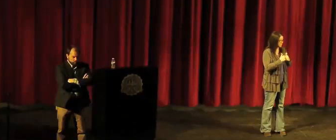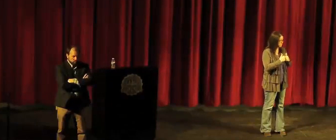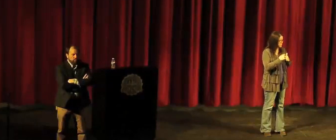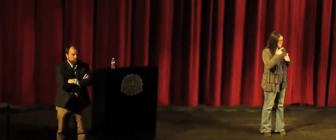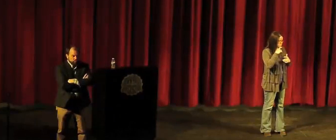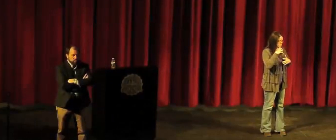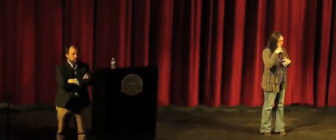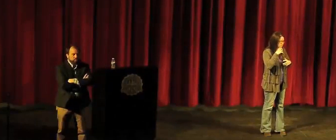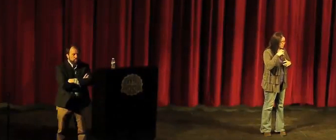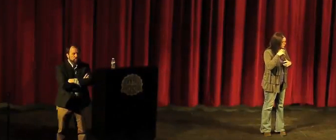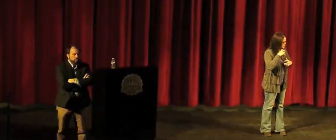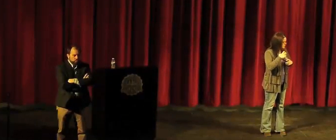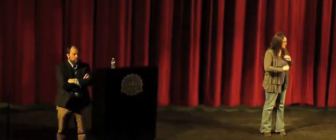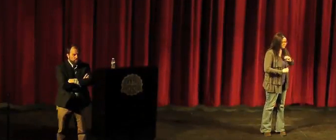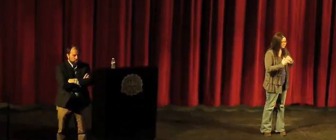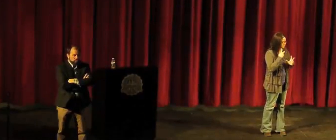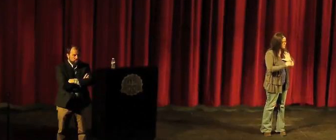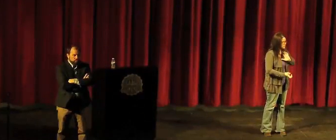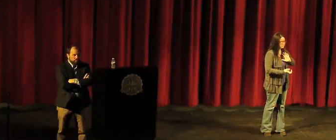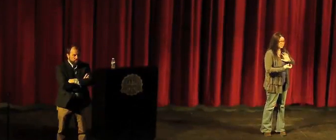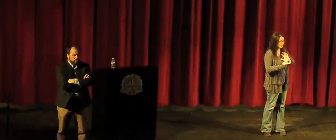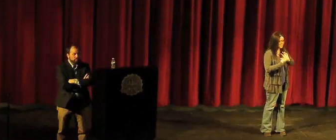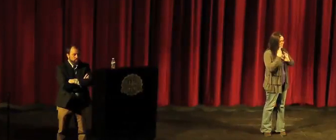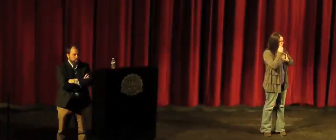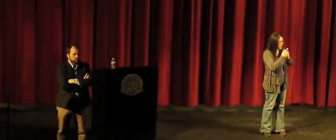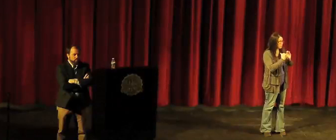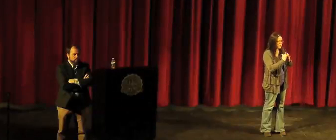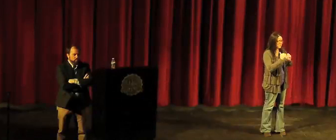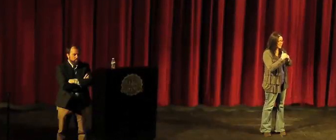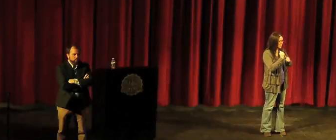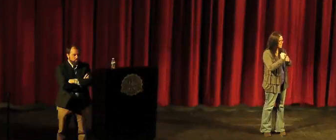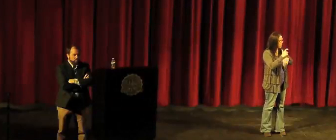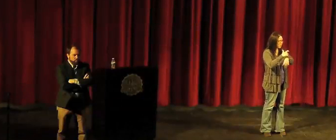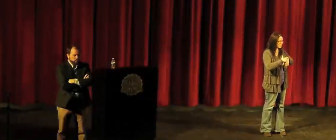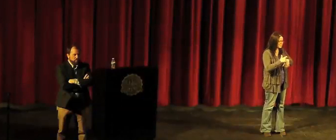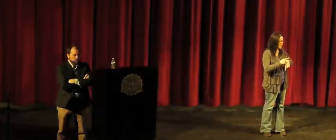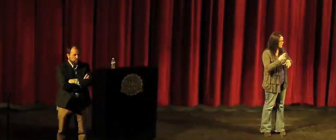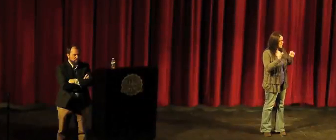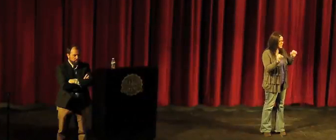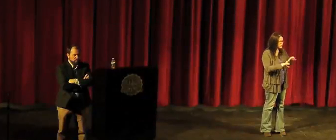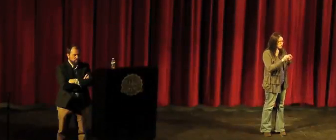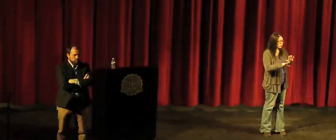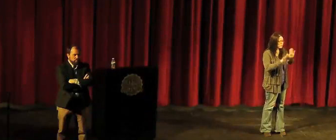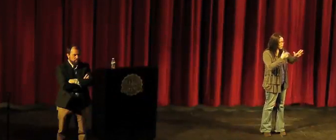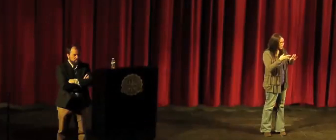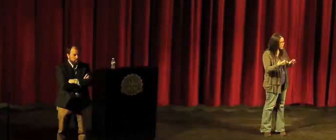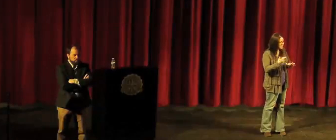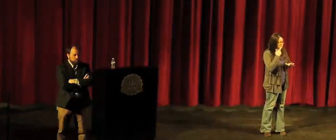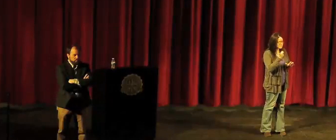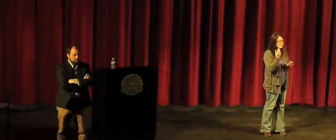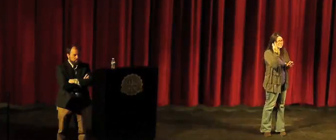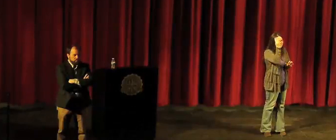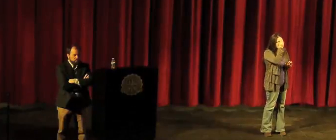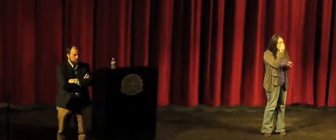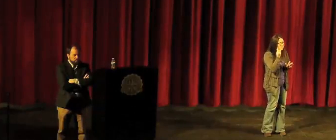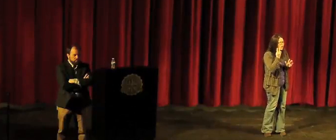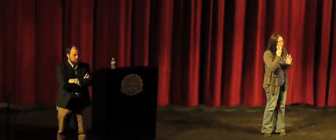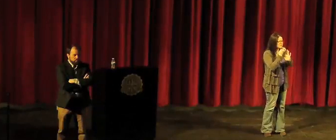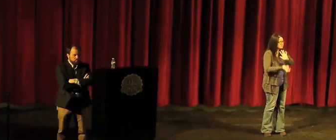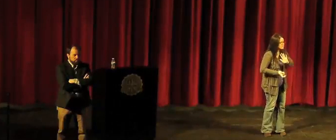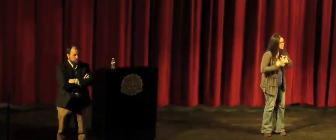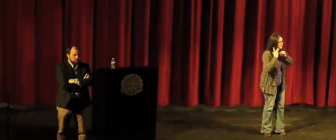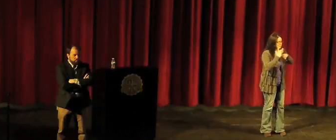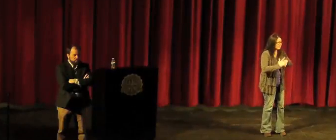depth that he thought about the game all the time, and he could do remarkable things because he thought about the game in